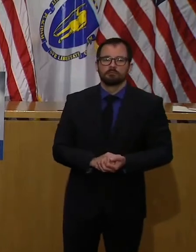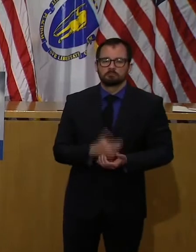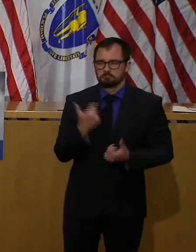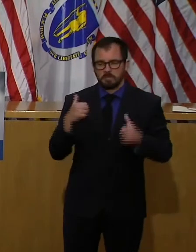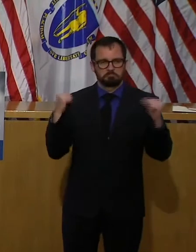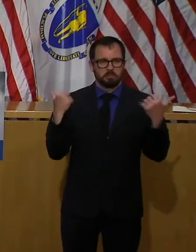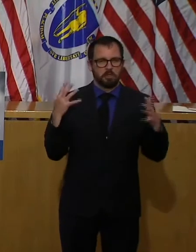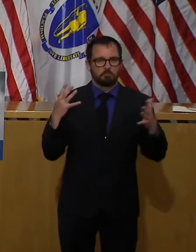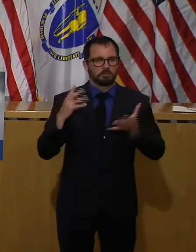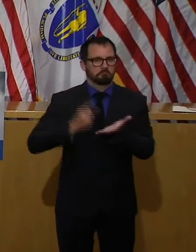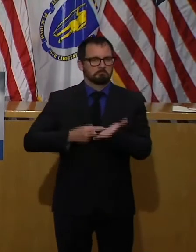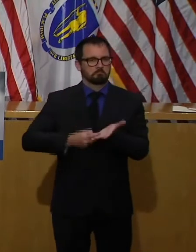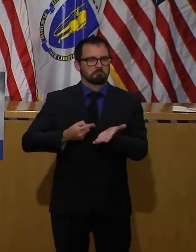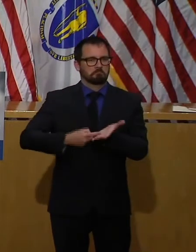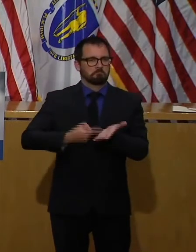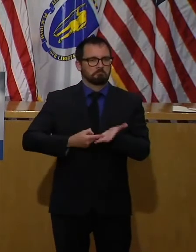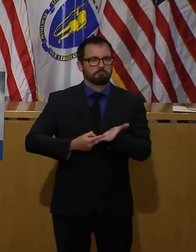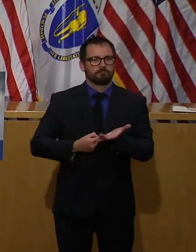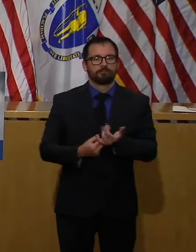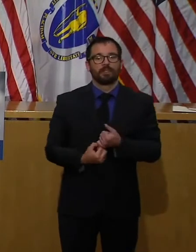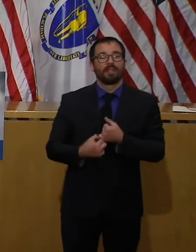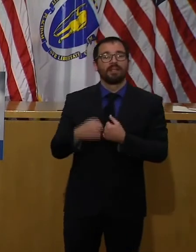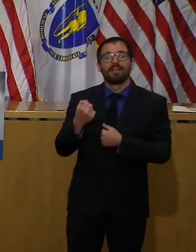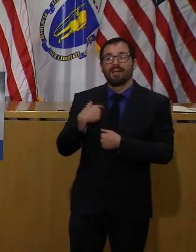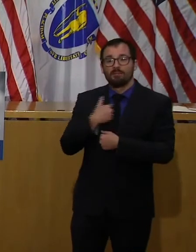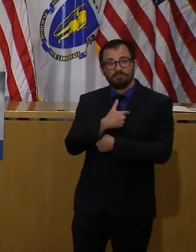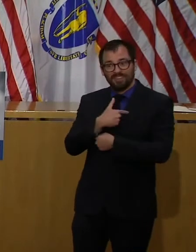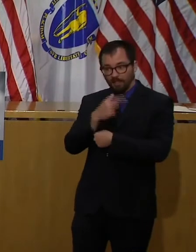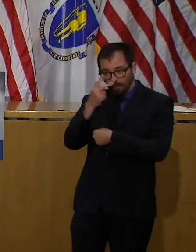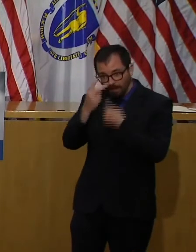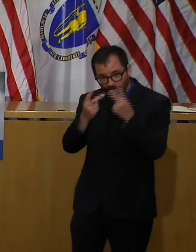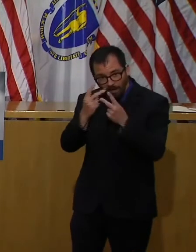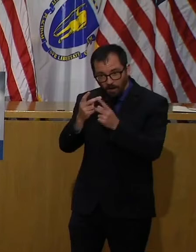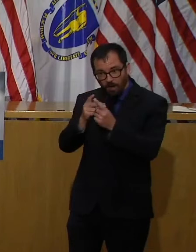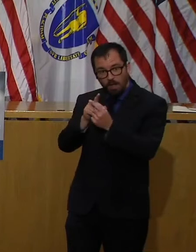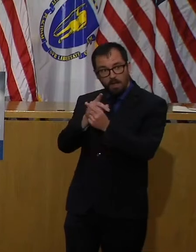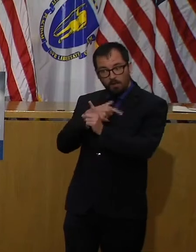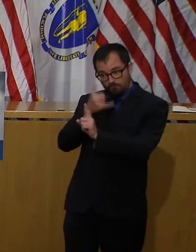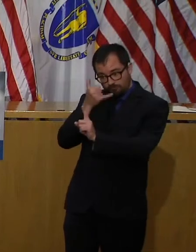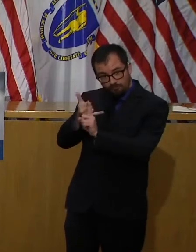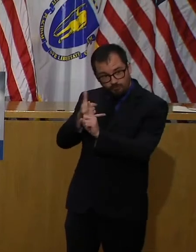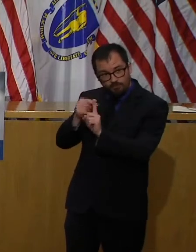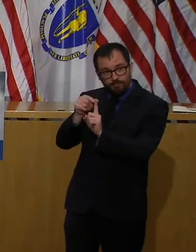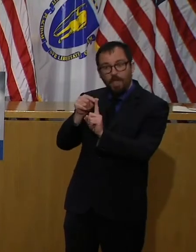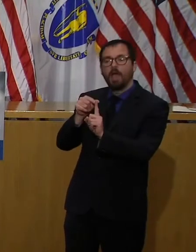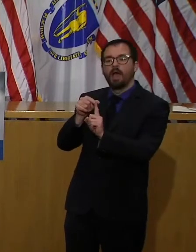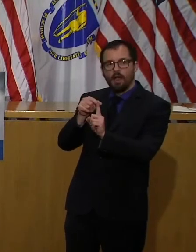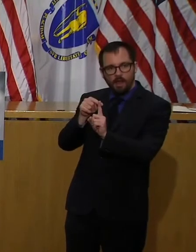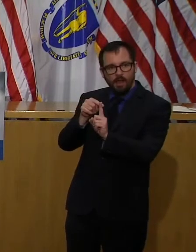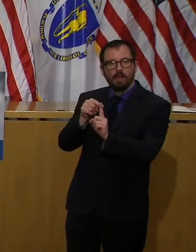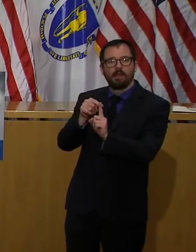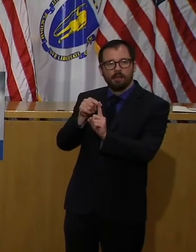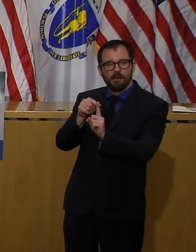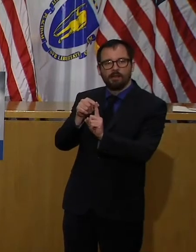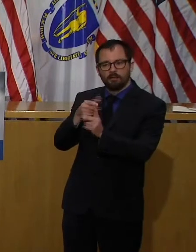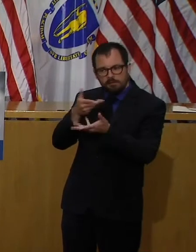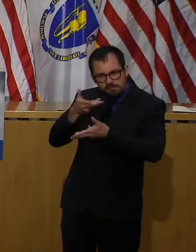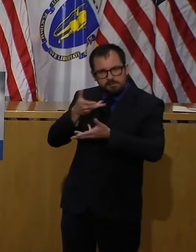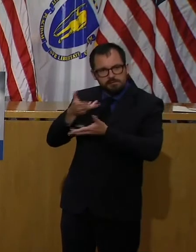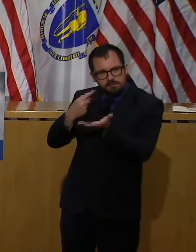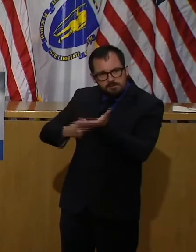able to really stay on top of these phone calls. But as we start to think about what it looks like